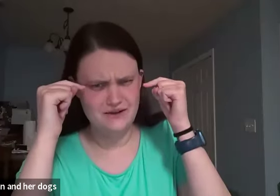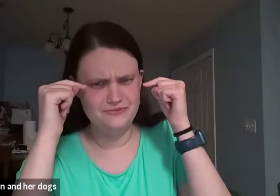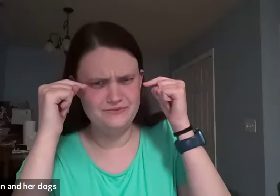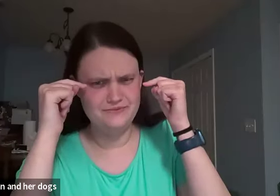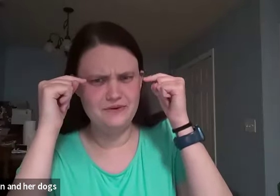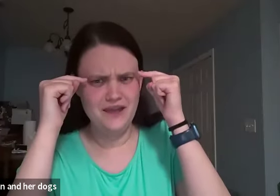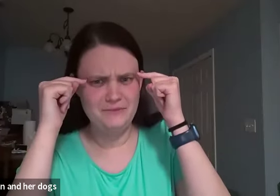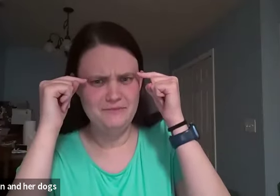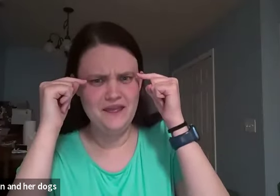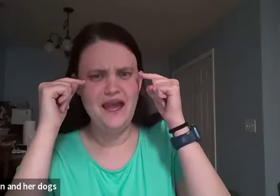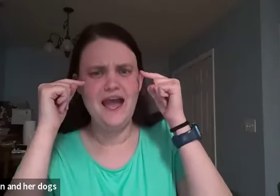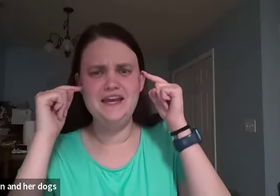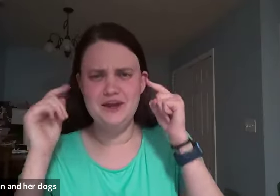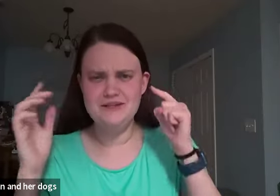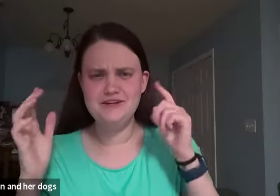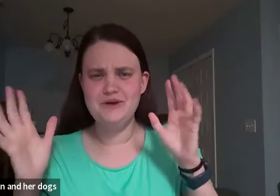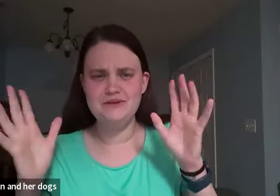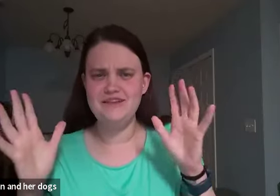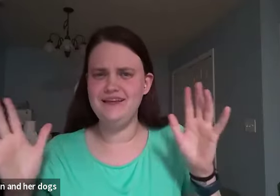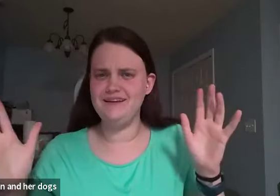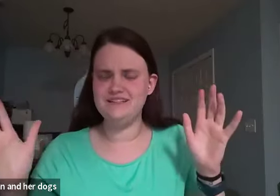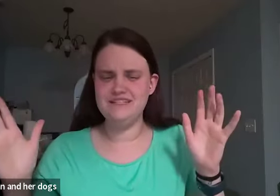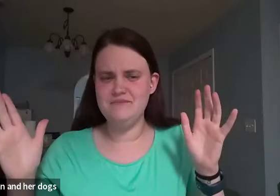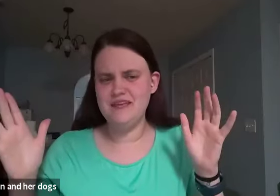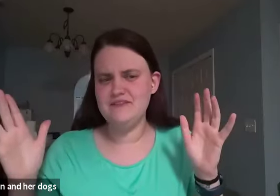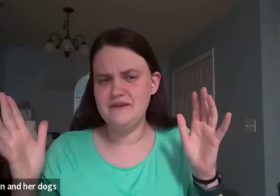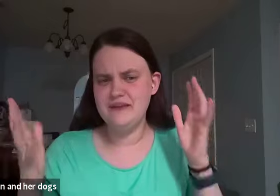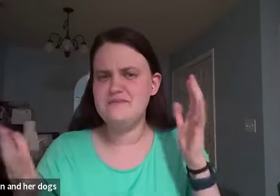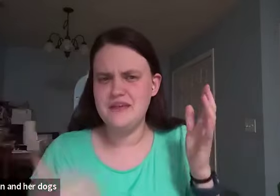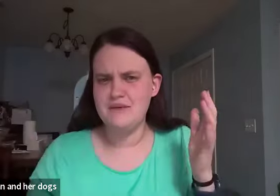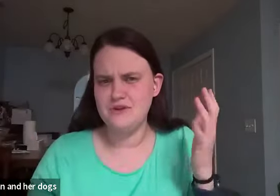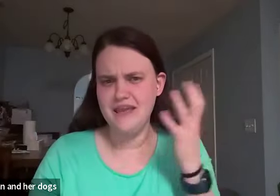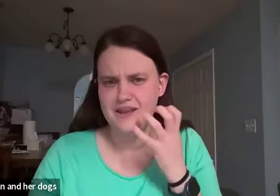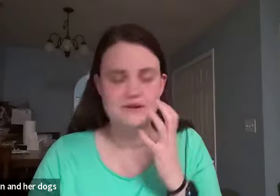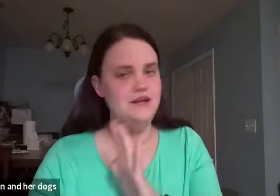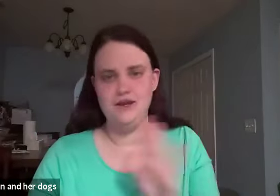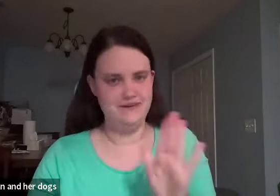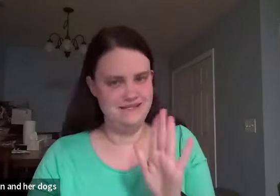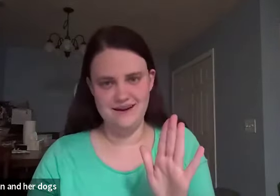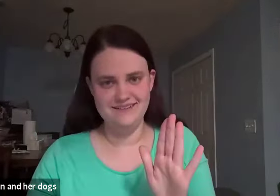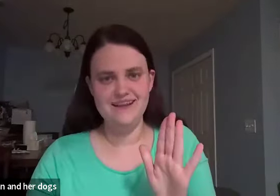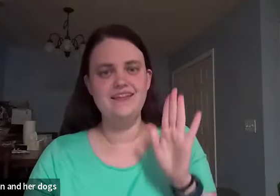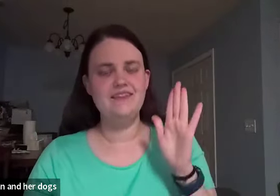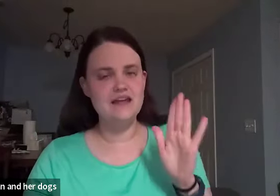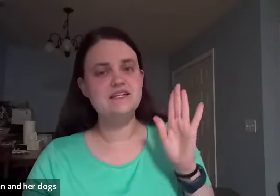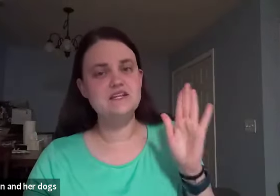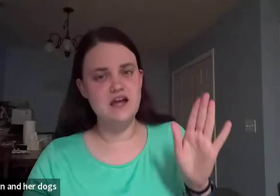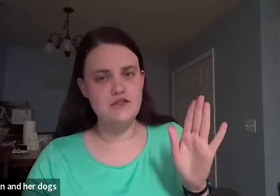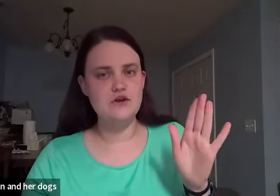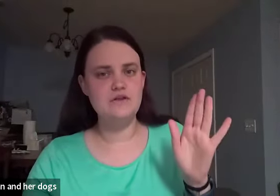down, okay? I know you're probably like, doesn't that make them think I'm looking angry? No, it's not. That is another